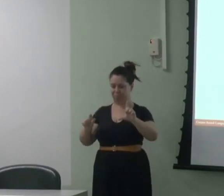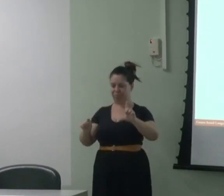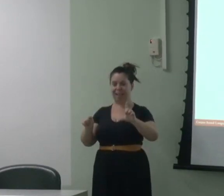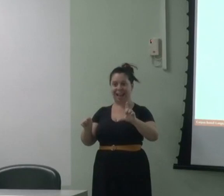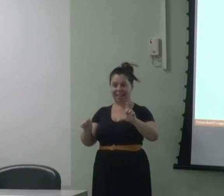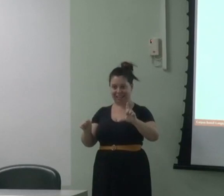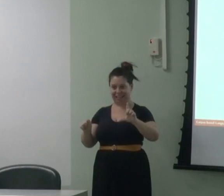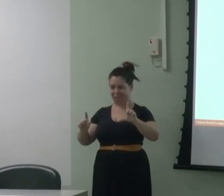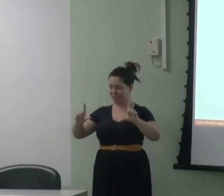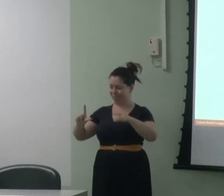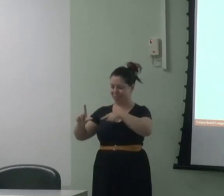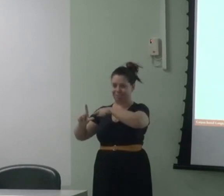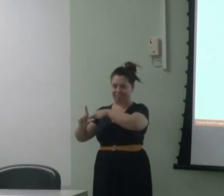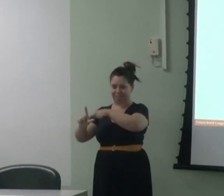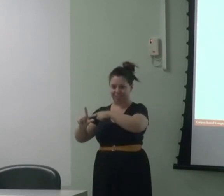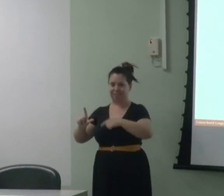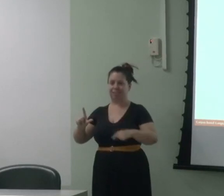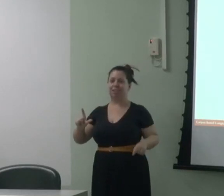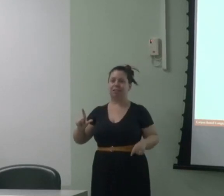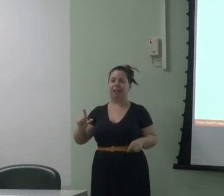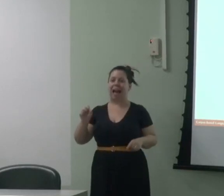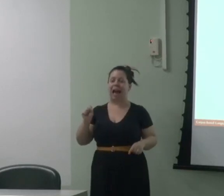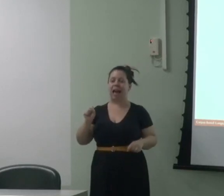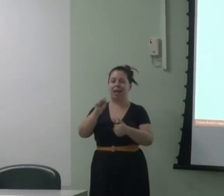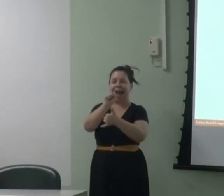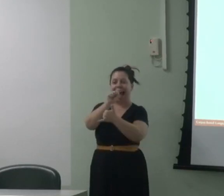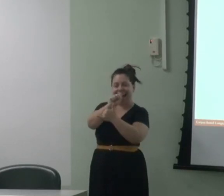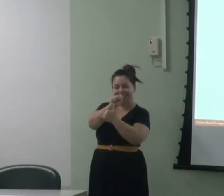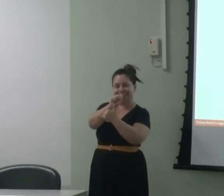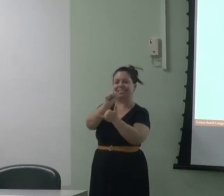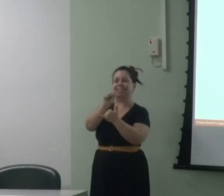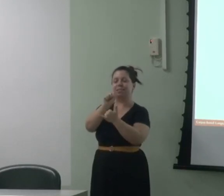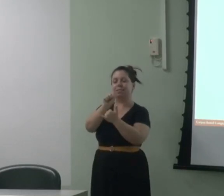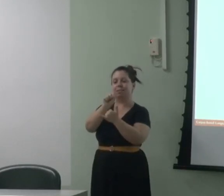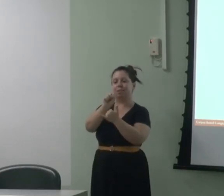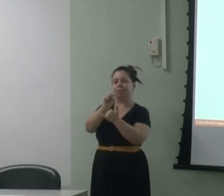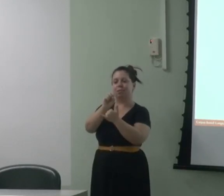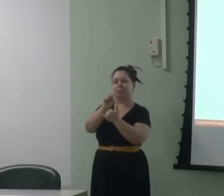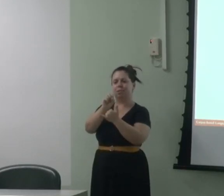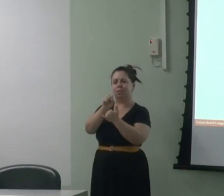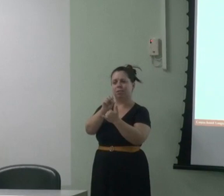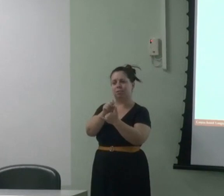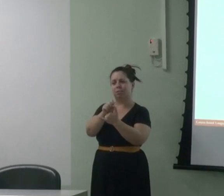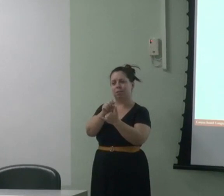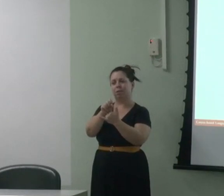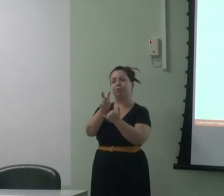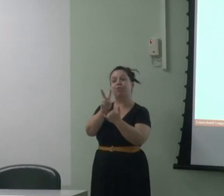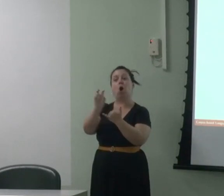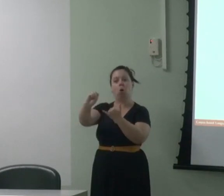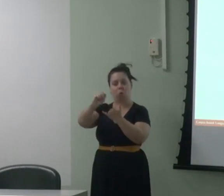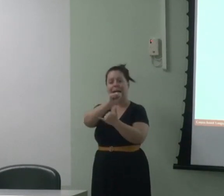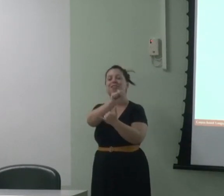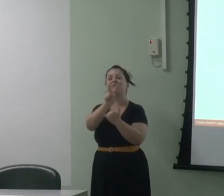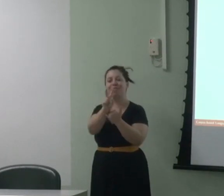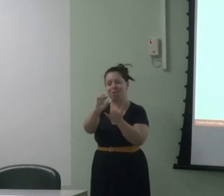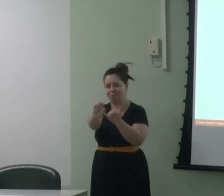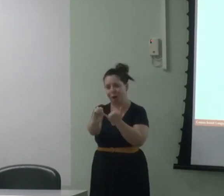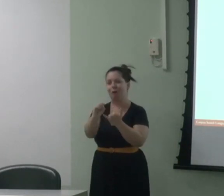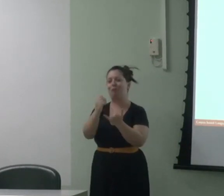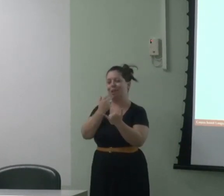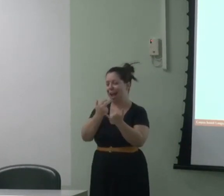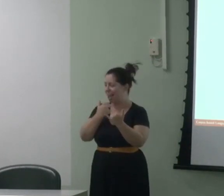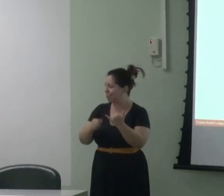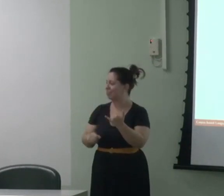would be typical SVO languages. Many languages prefer SVO but don't require it, so they would be somewhere in the middle.